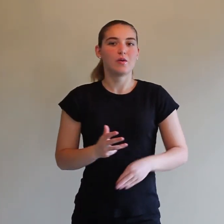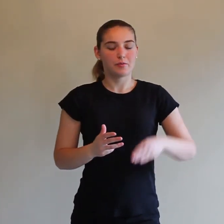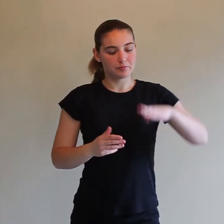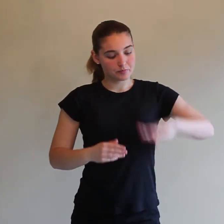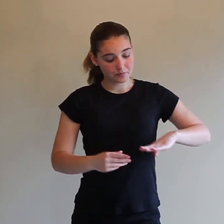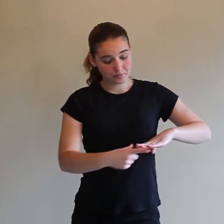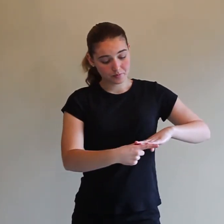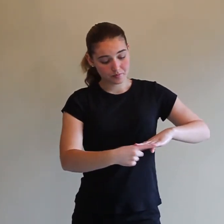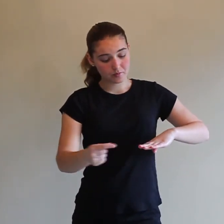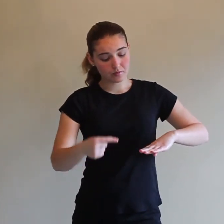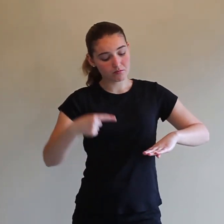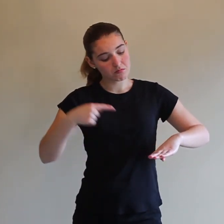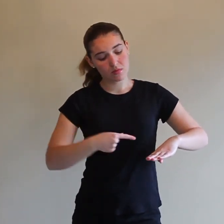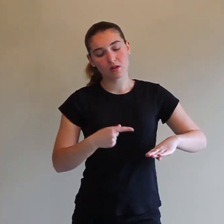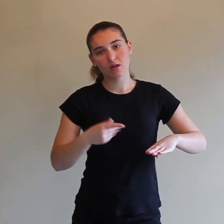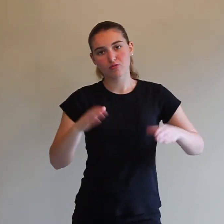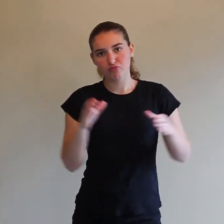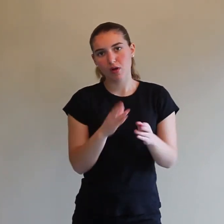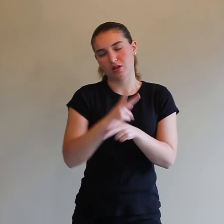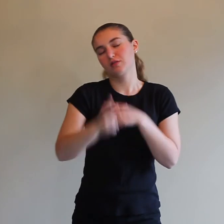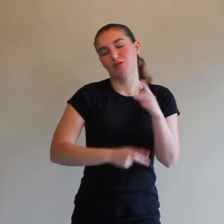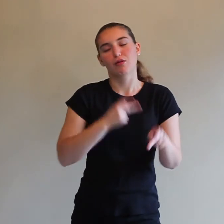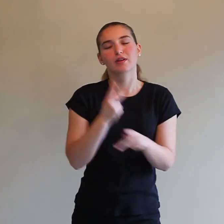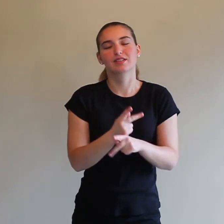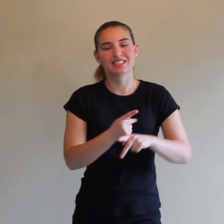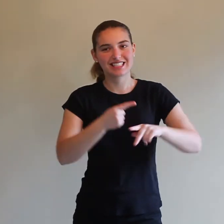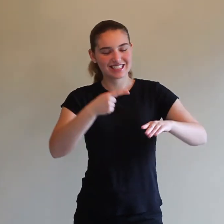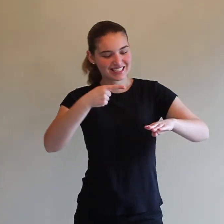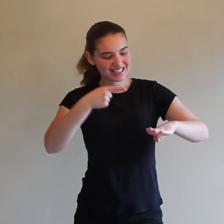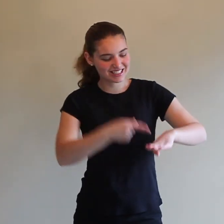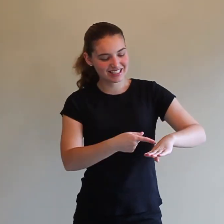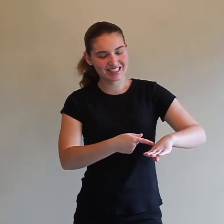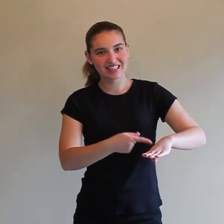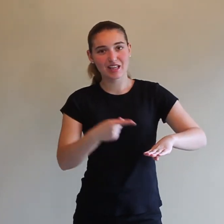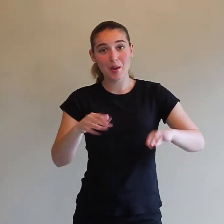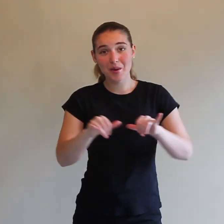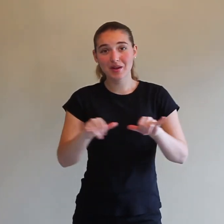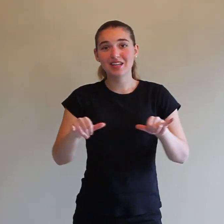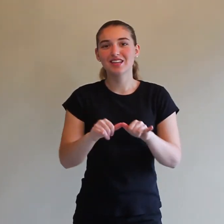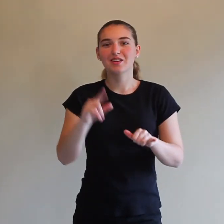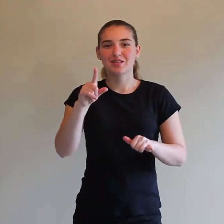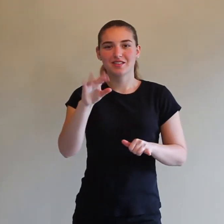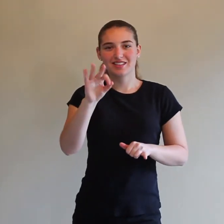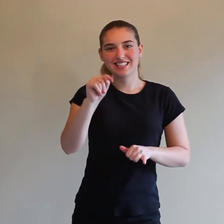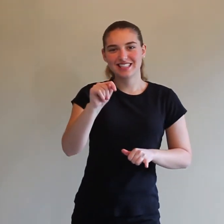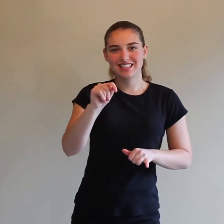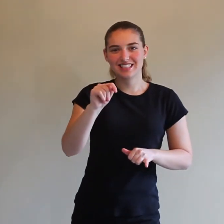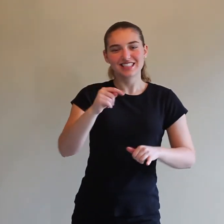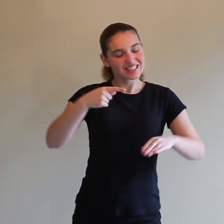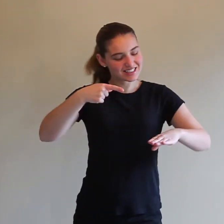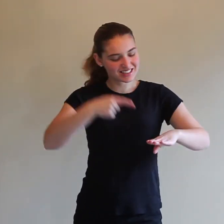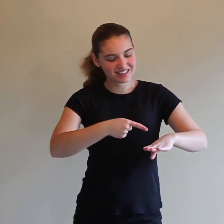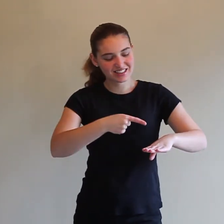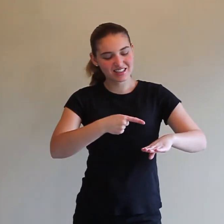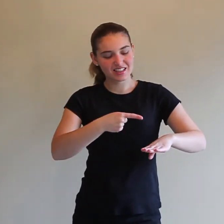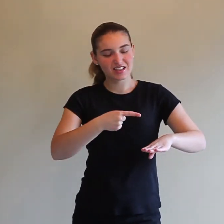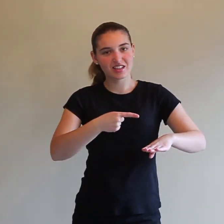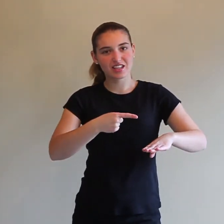The last and smallest species of stingray in this exhibit is the Atlantic stingray. They only grow to be a little over a foot